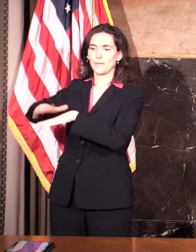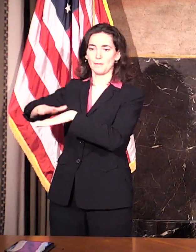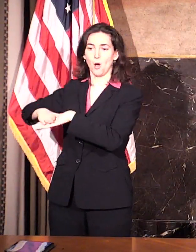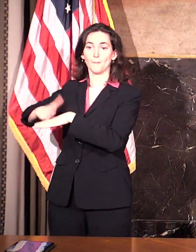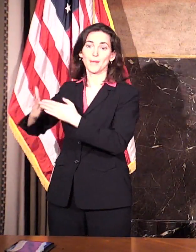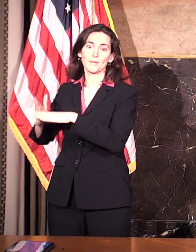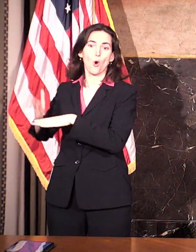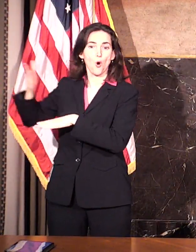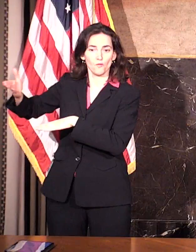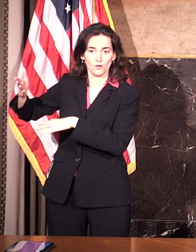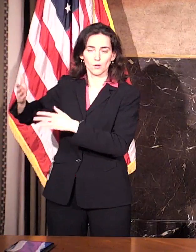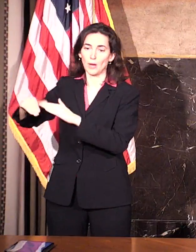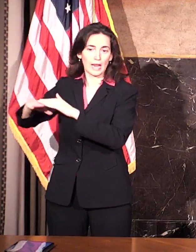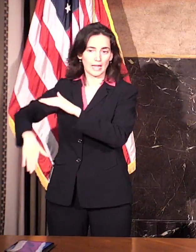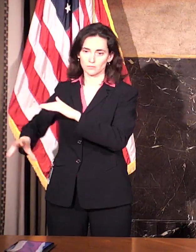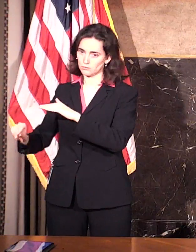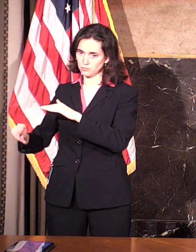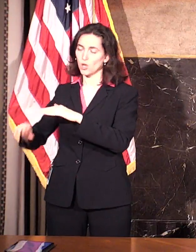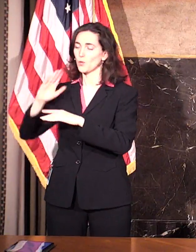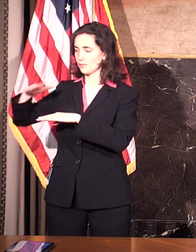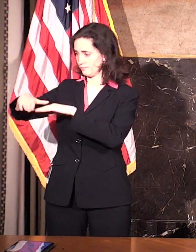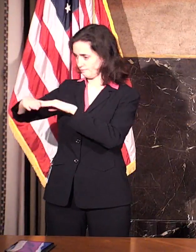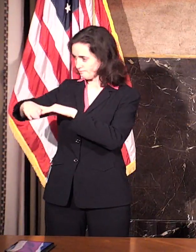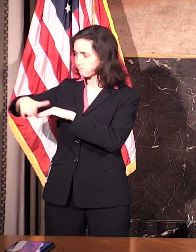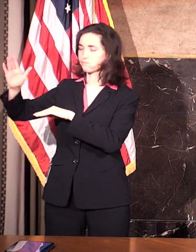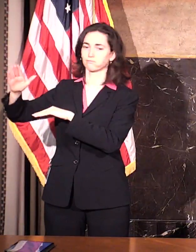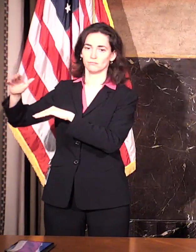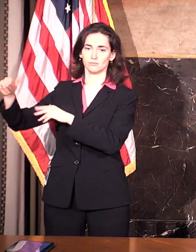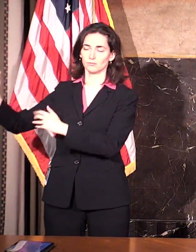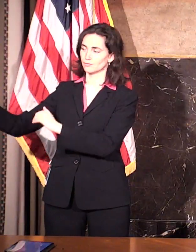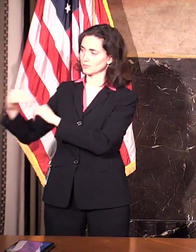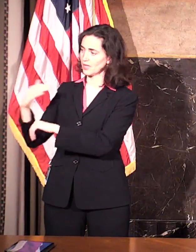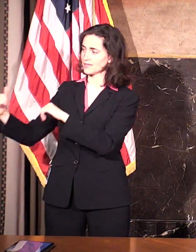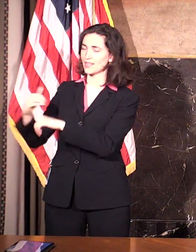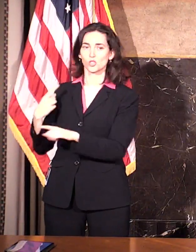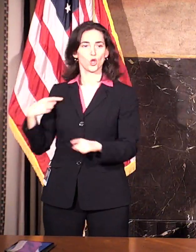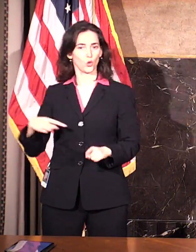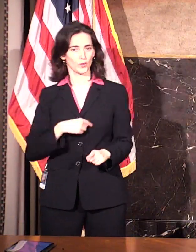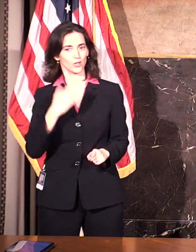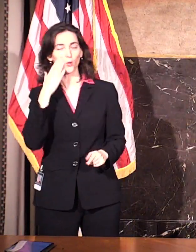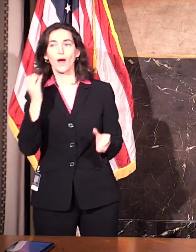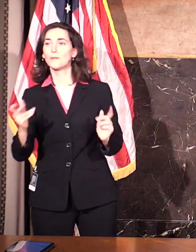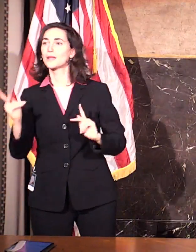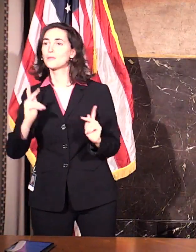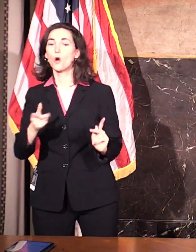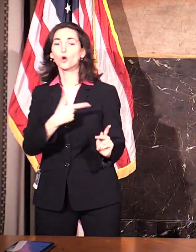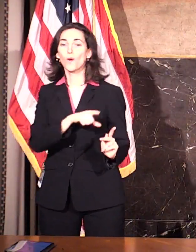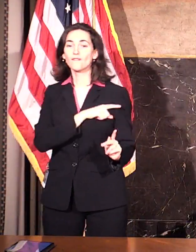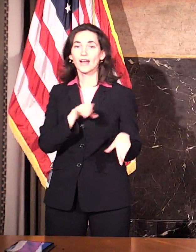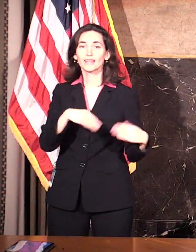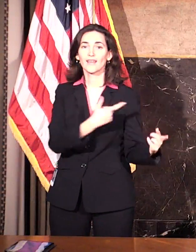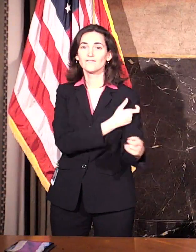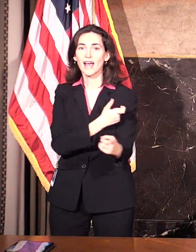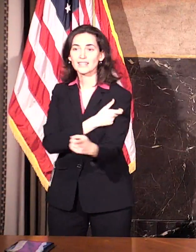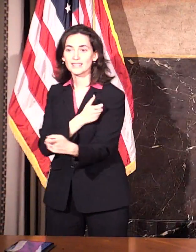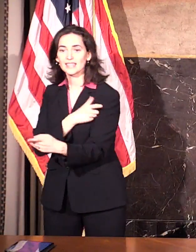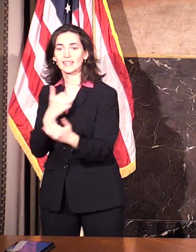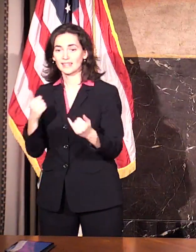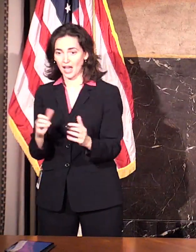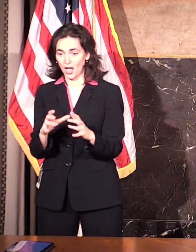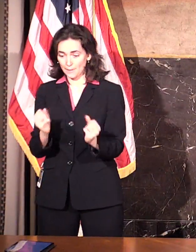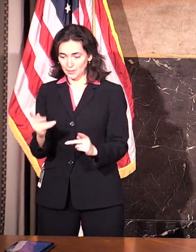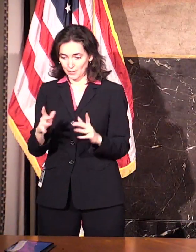ever that we can expand the number of Louisianans who are eligible currently to